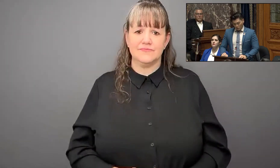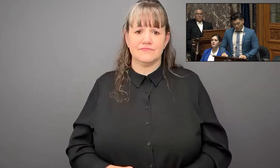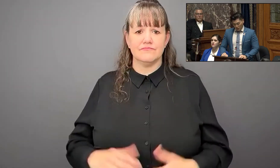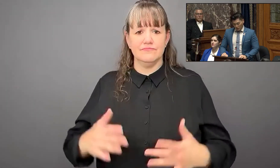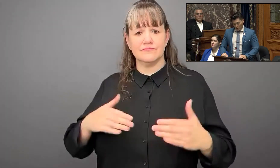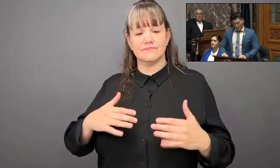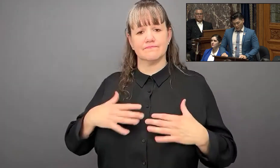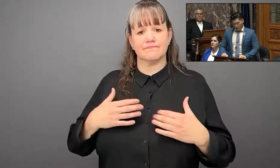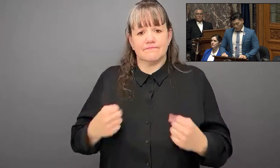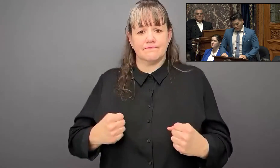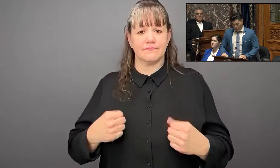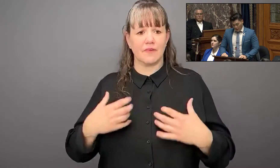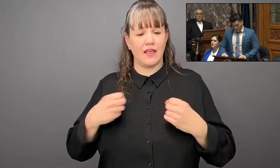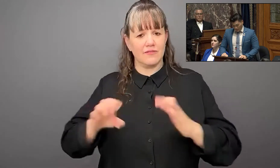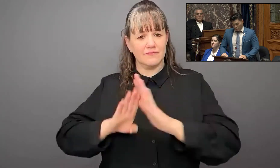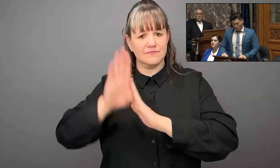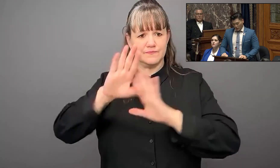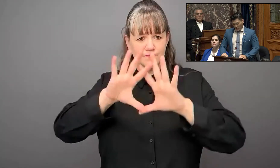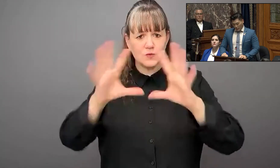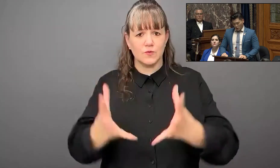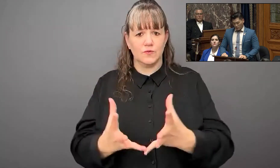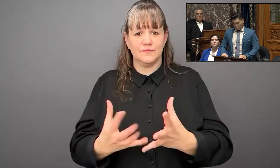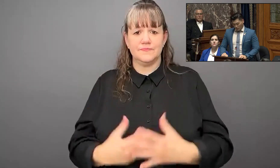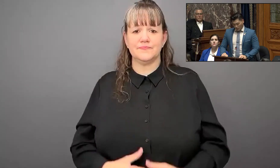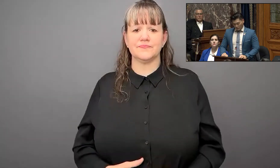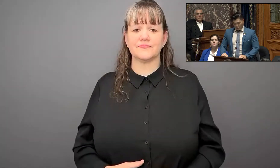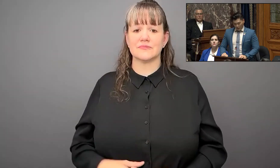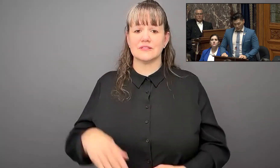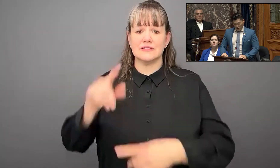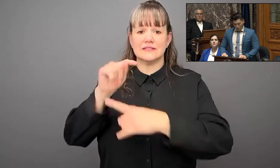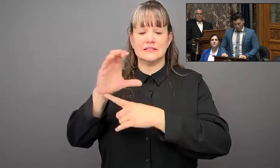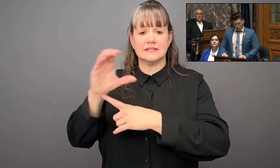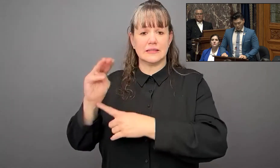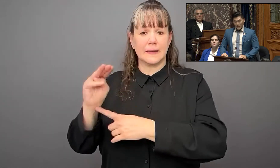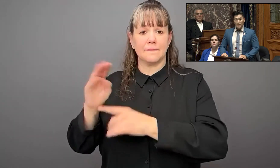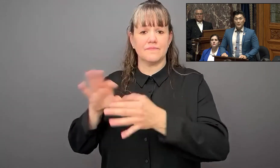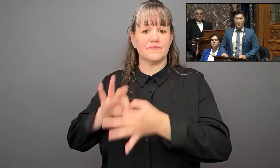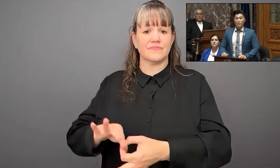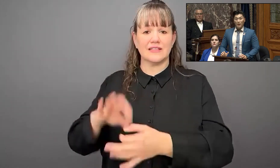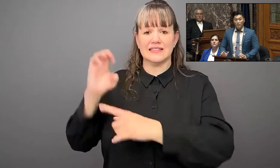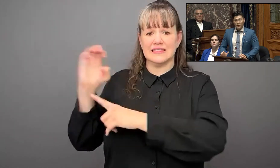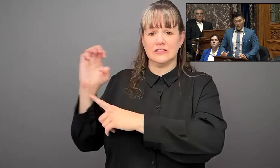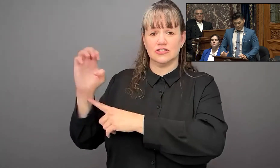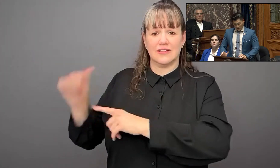deeply in tradition of Eastern Asian philosophies and culture,